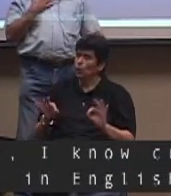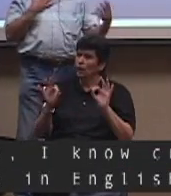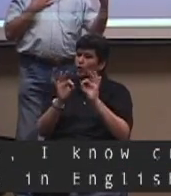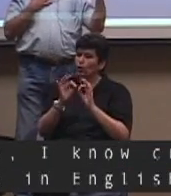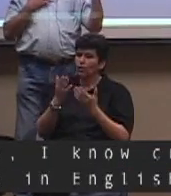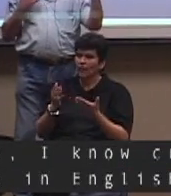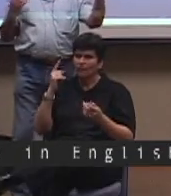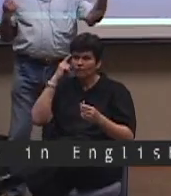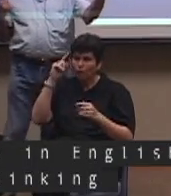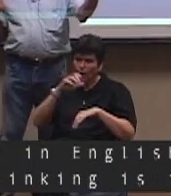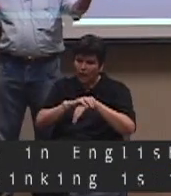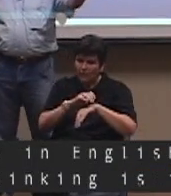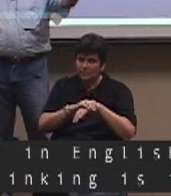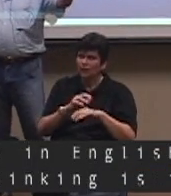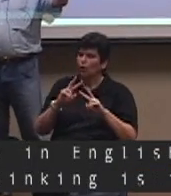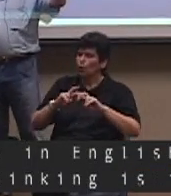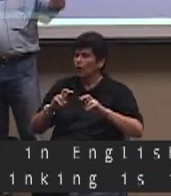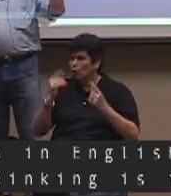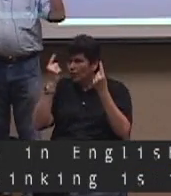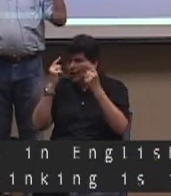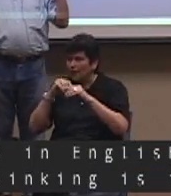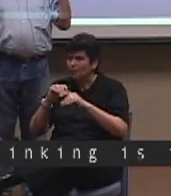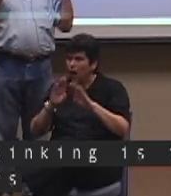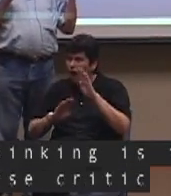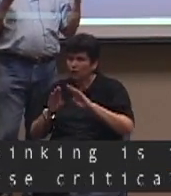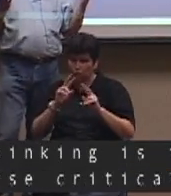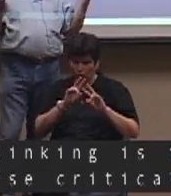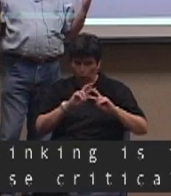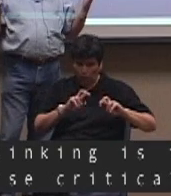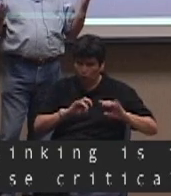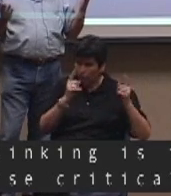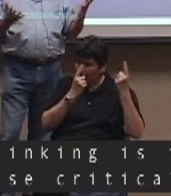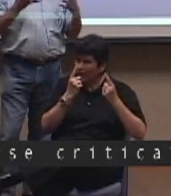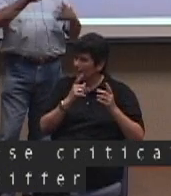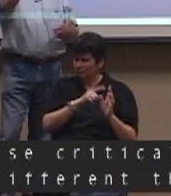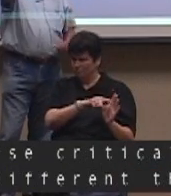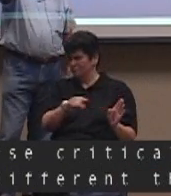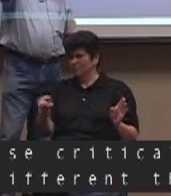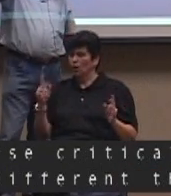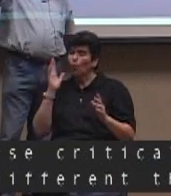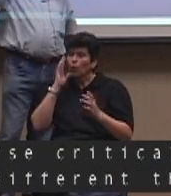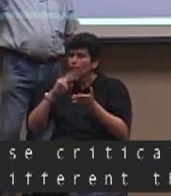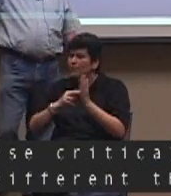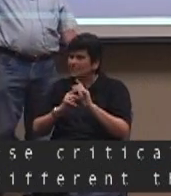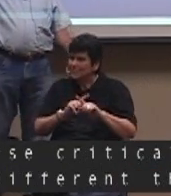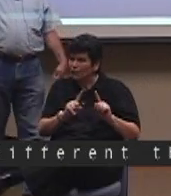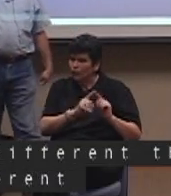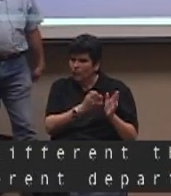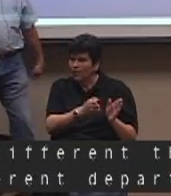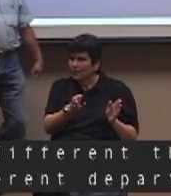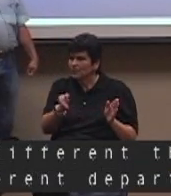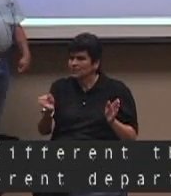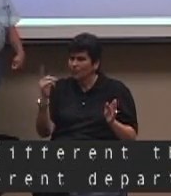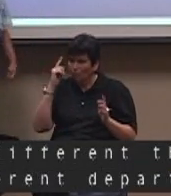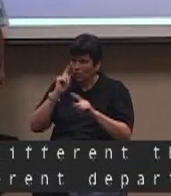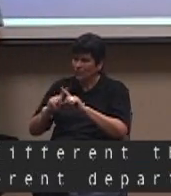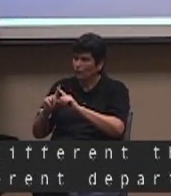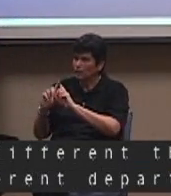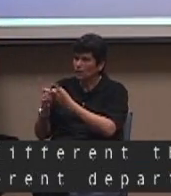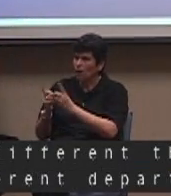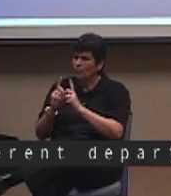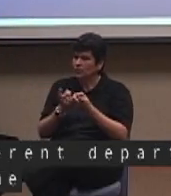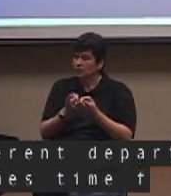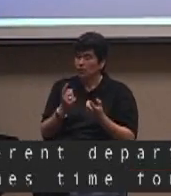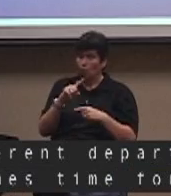in English, critical thinking is in biology, but of course critical thinking will mean different things in those different departments.